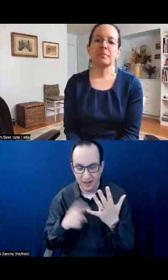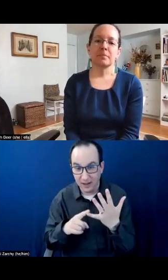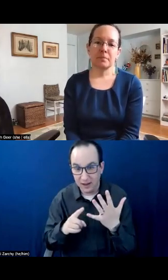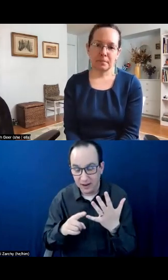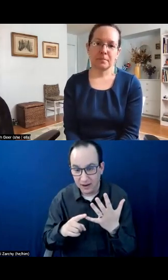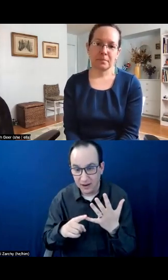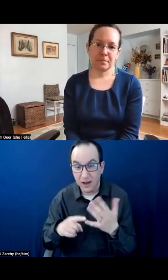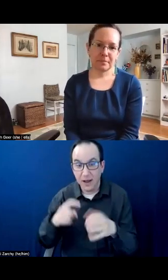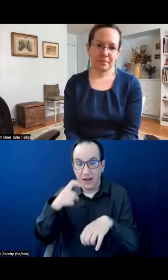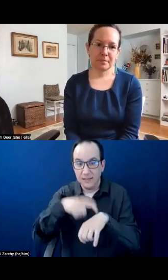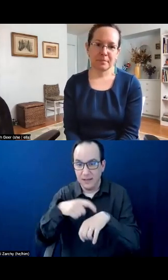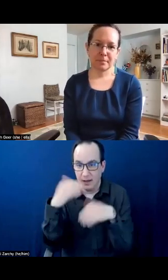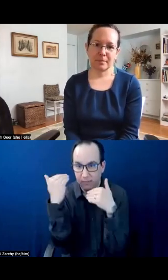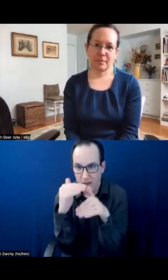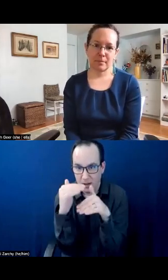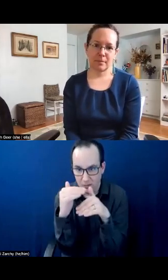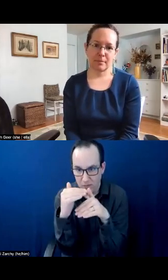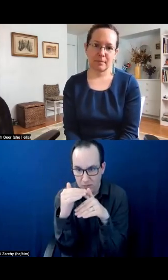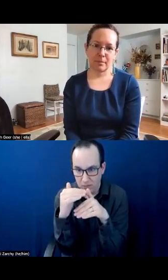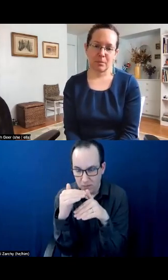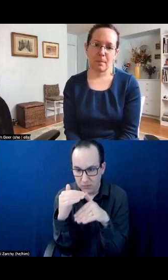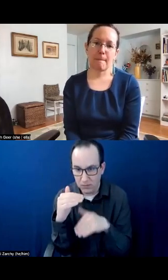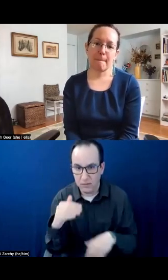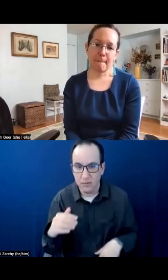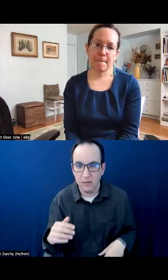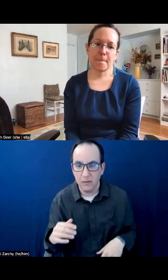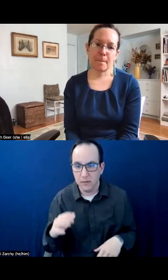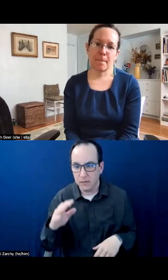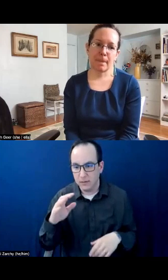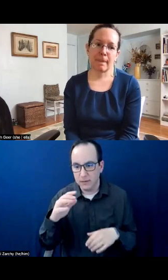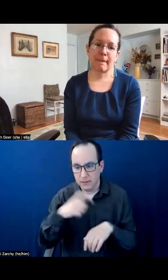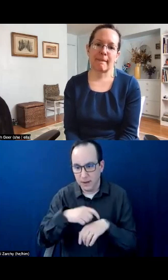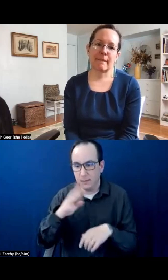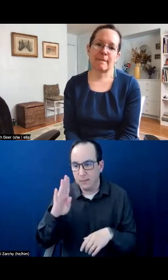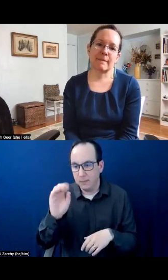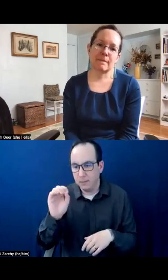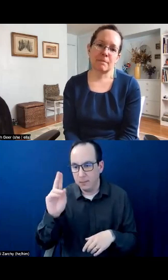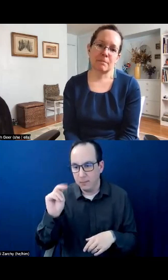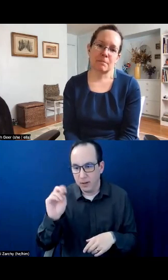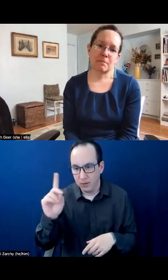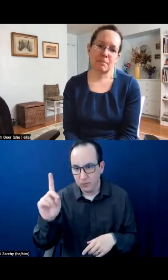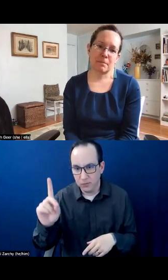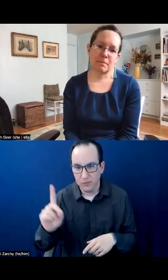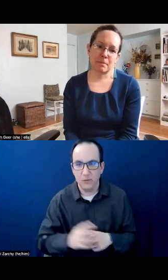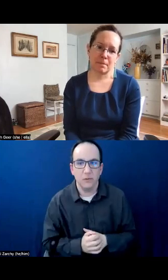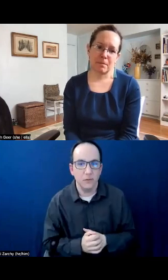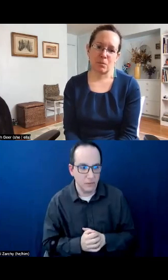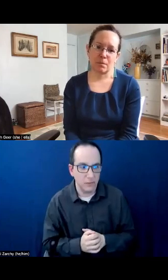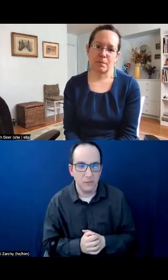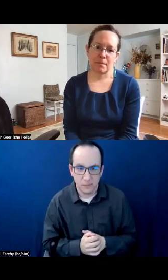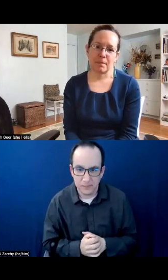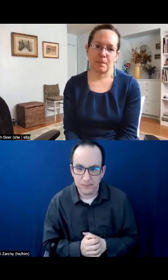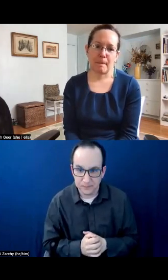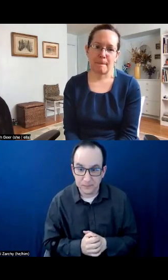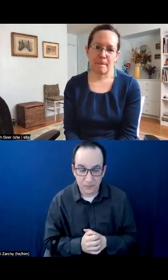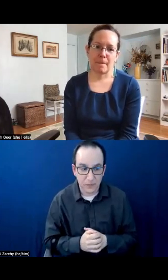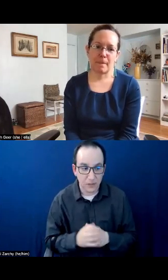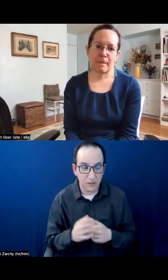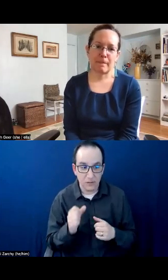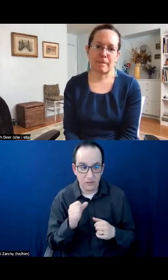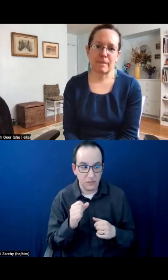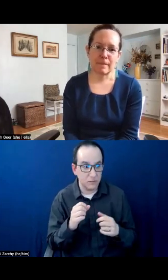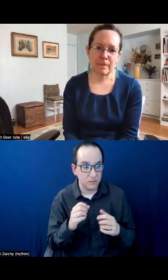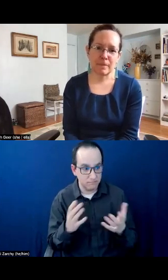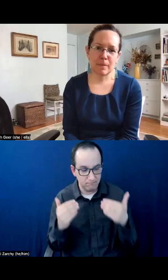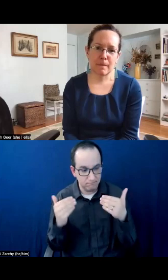R, realistic. T, timely, or Bound. Time bound. Thank you.